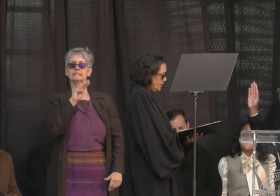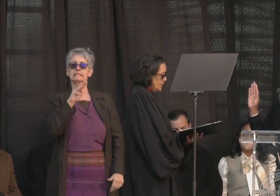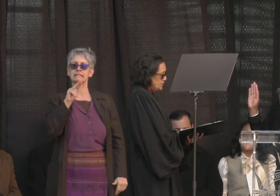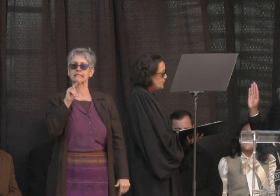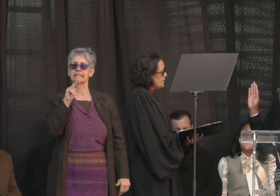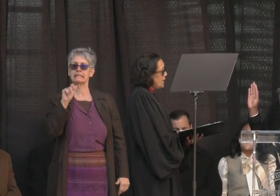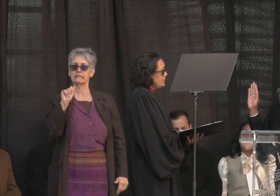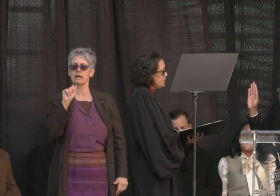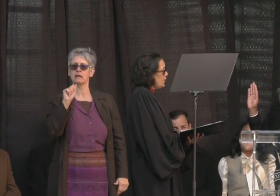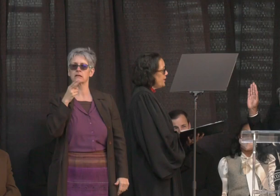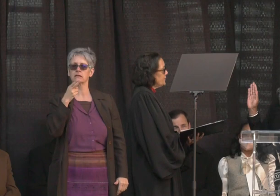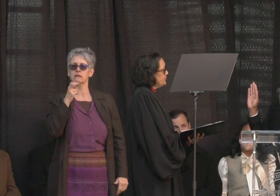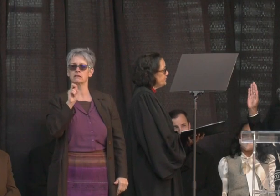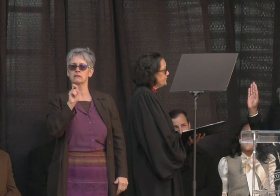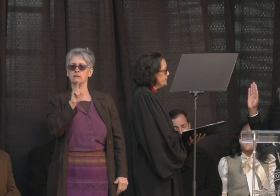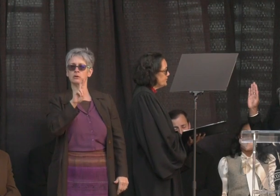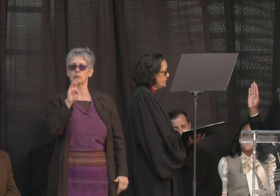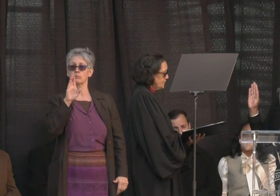I, Tina Herbert,